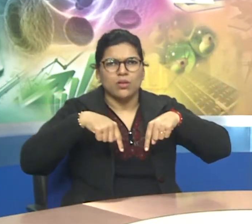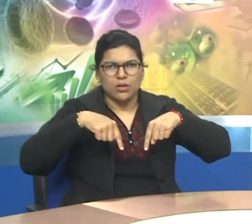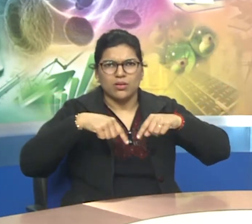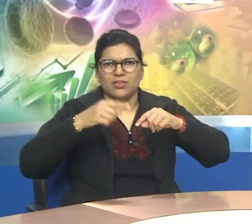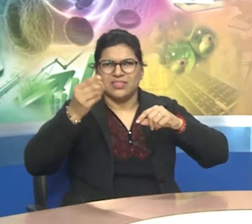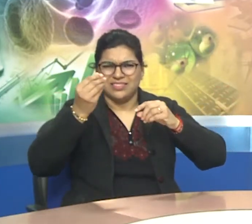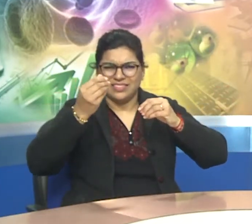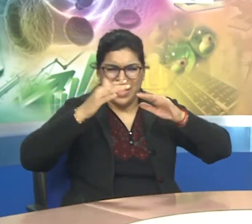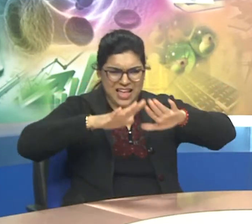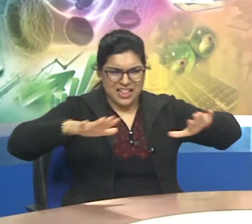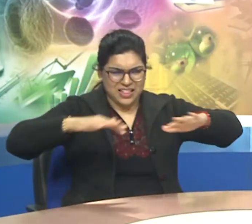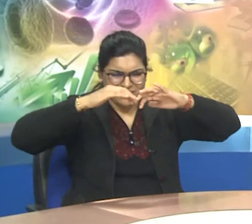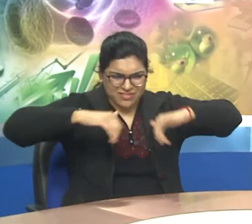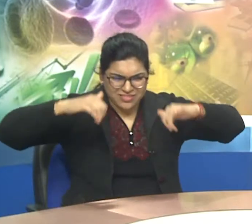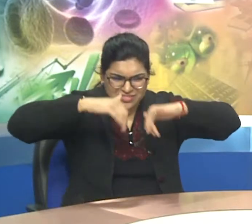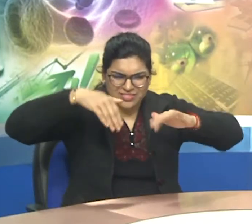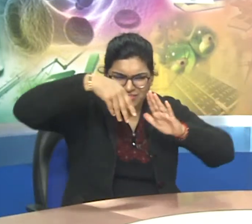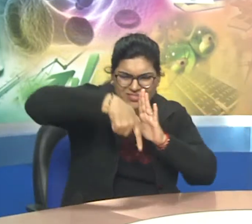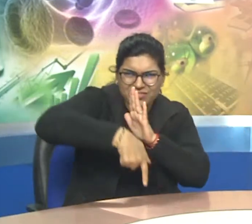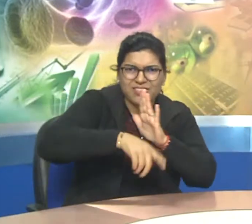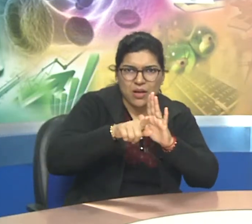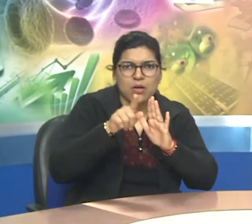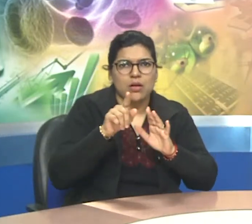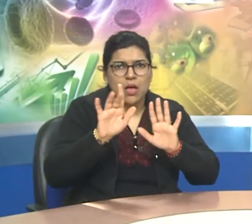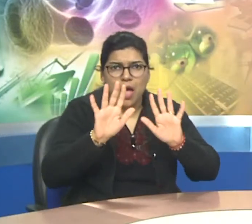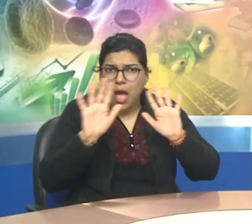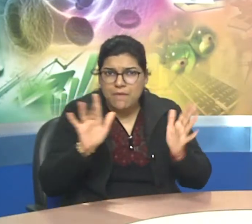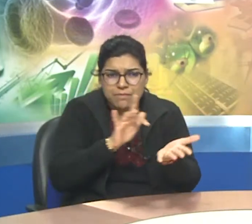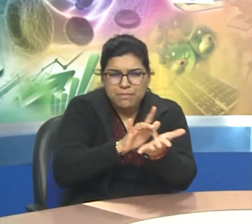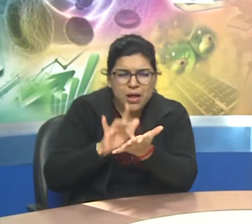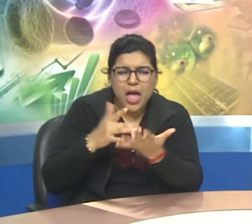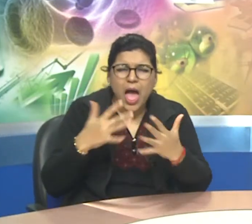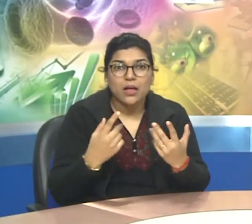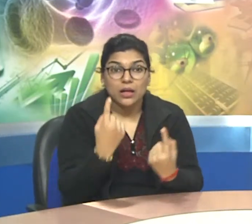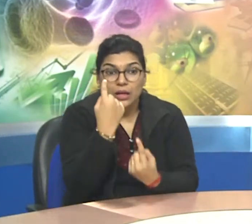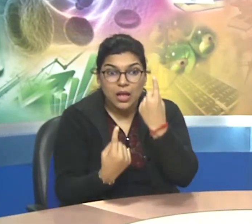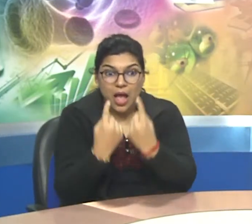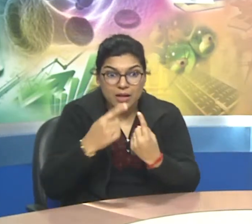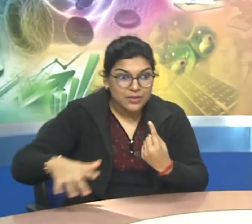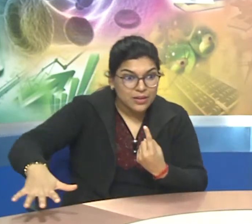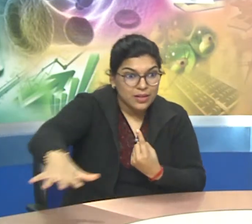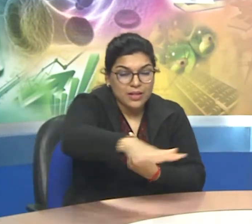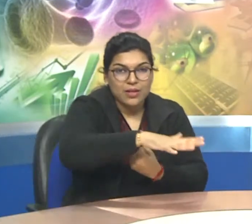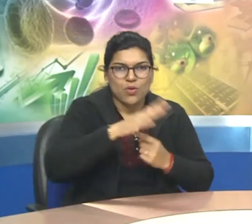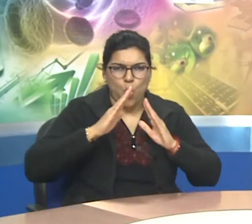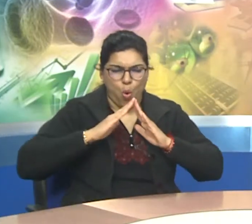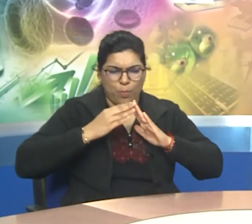Prepare a box or dig a pit in a corner of your garden.